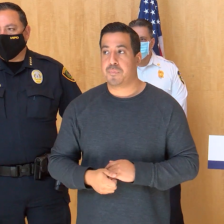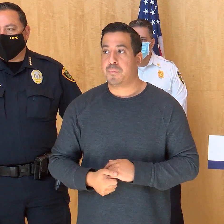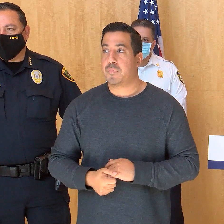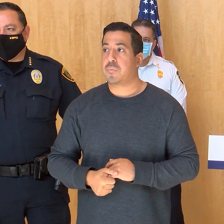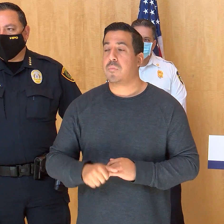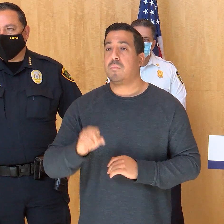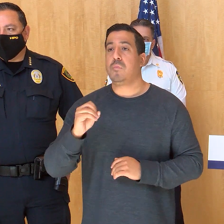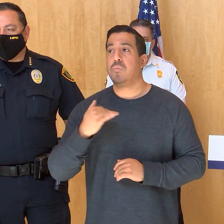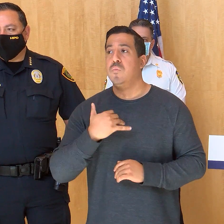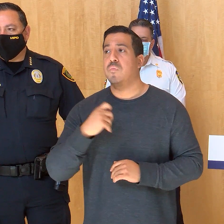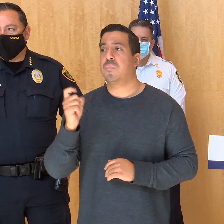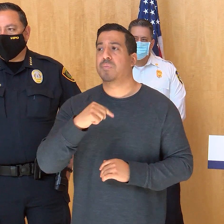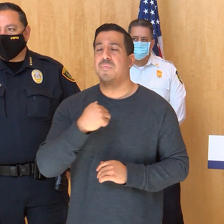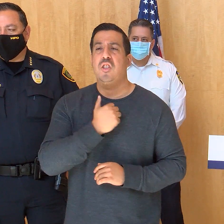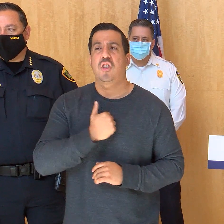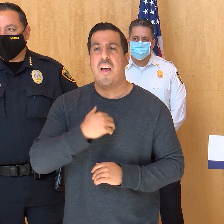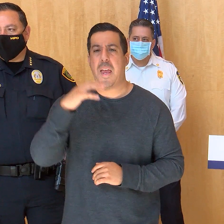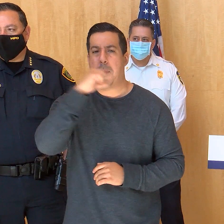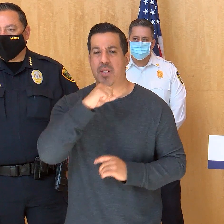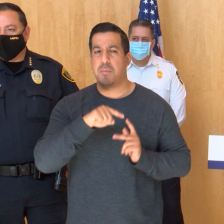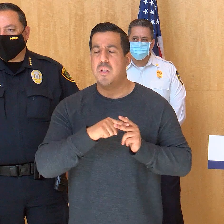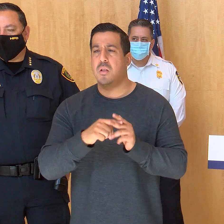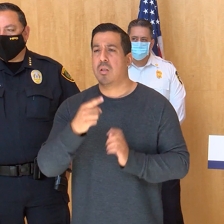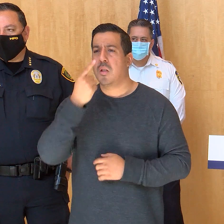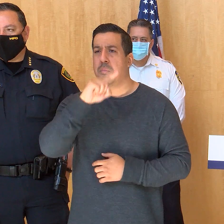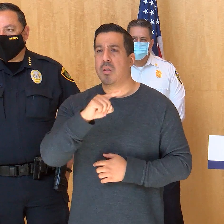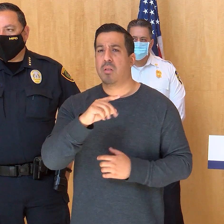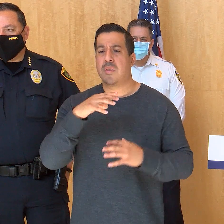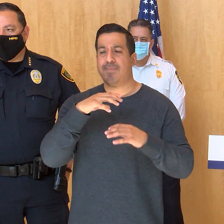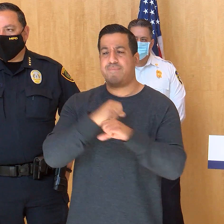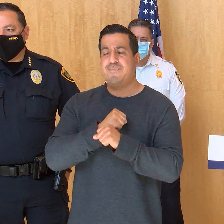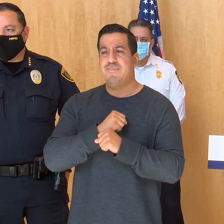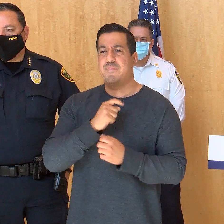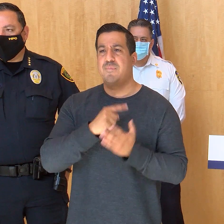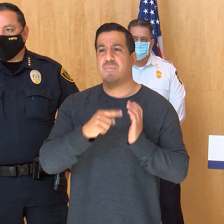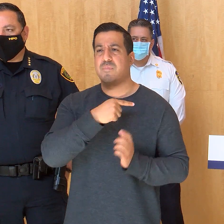So, Mayor, sorry I missed the beginning of this, but can you just give me a synopsis on